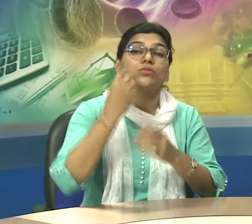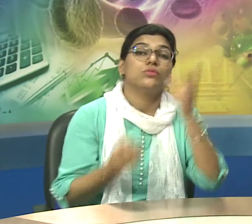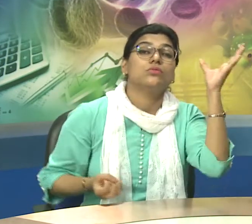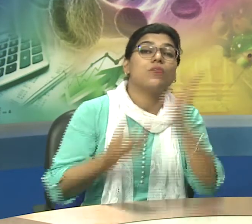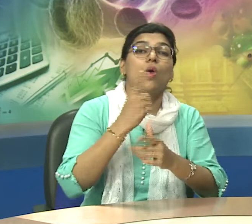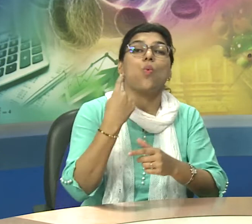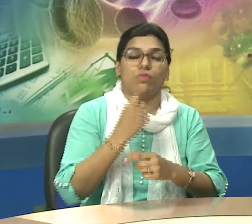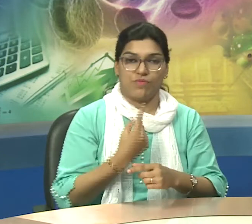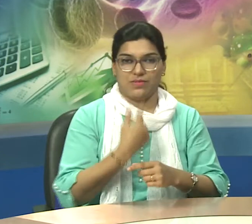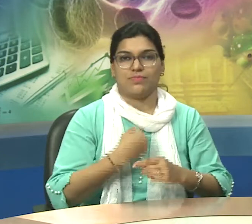India.